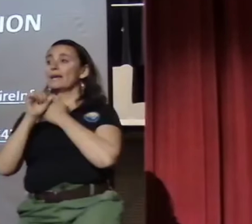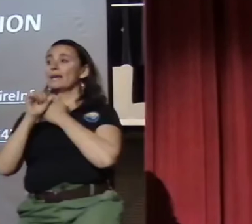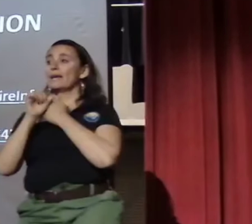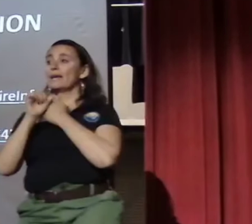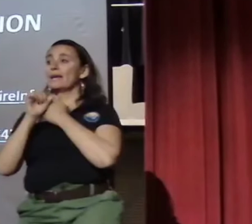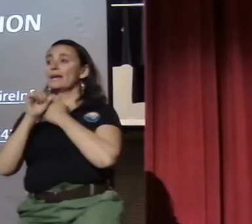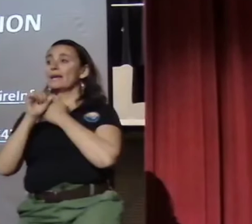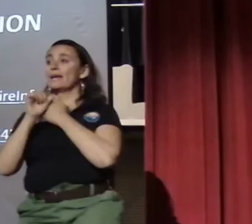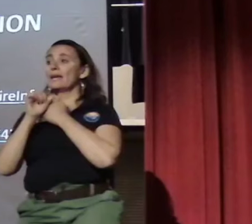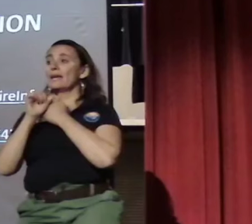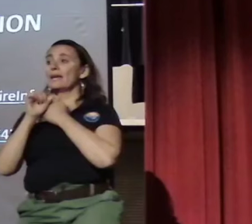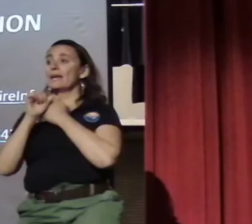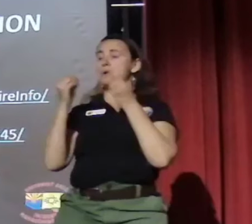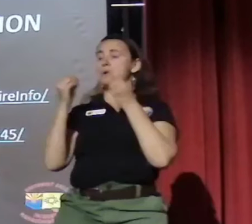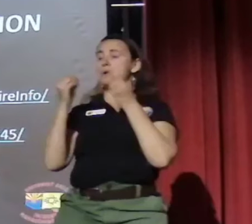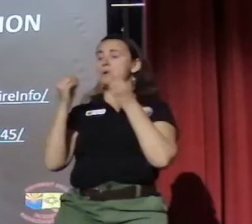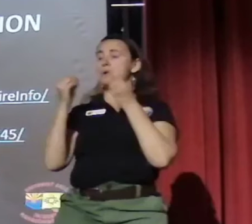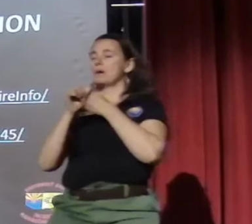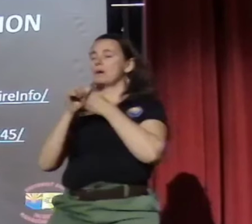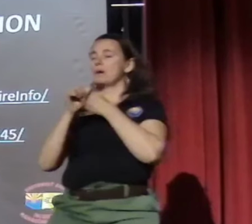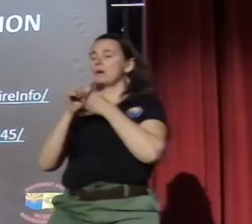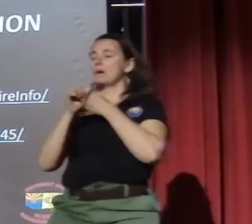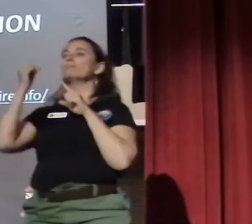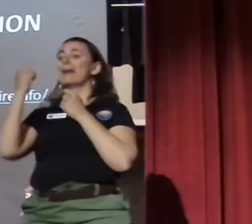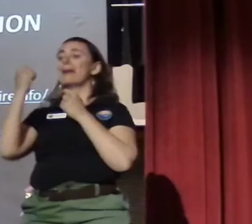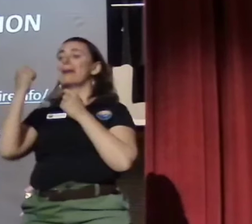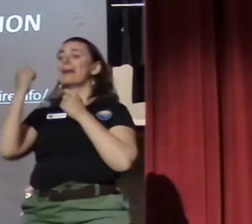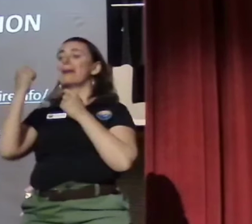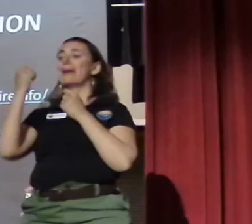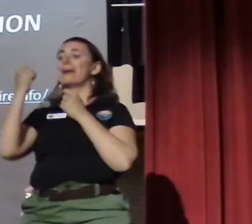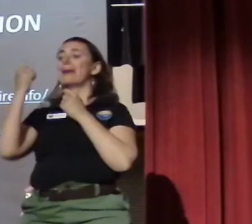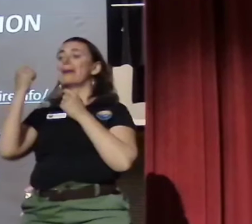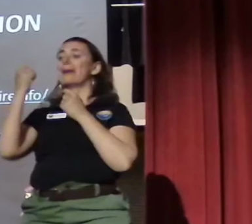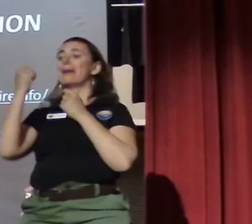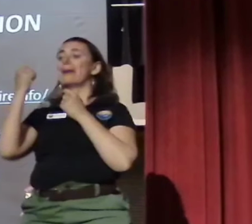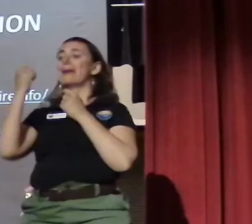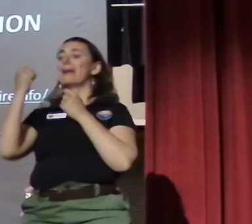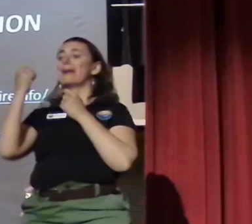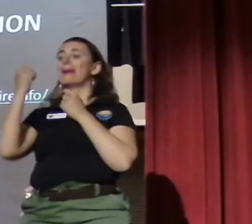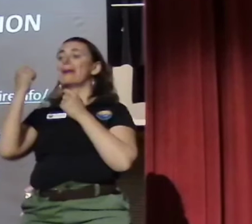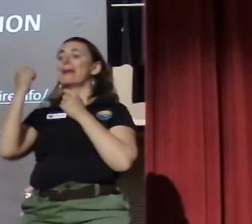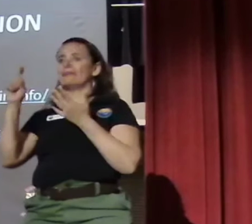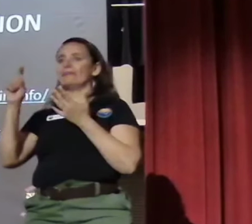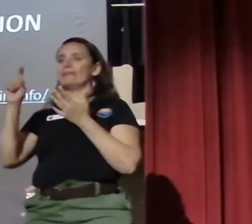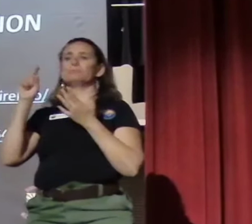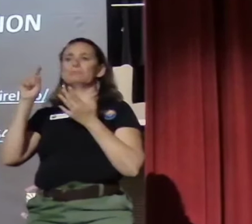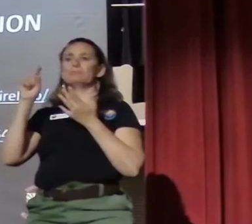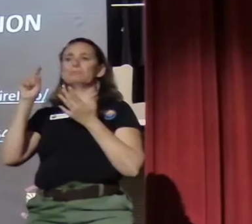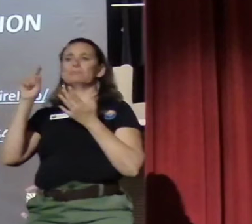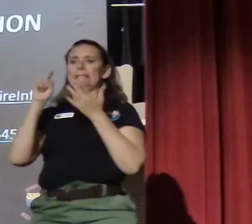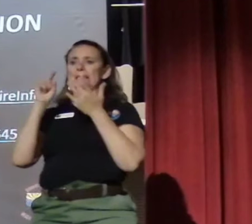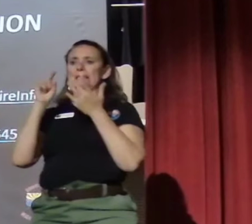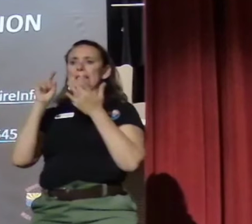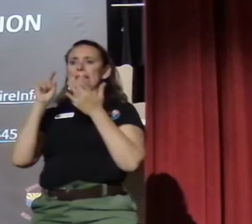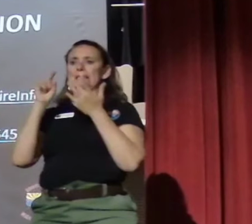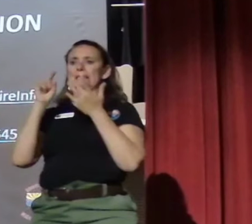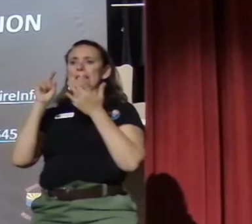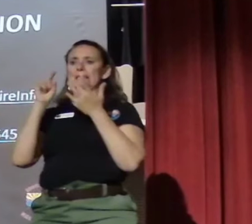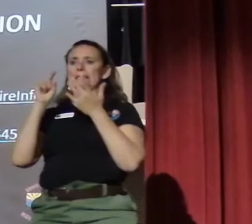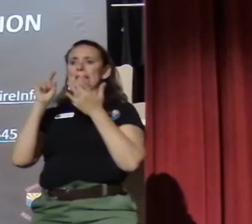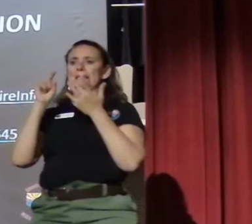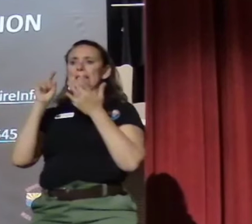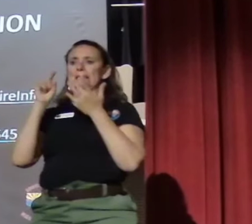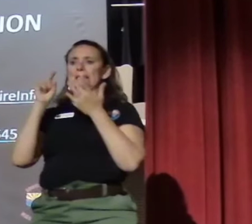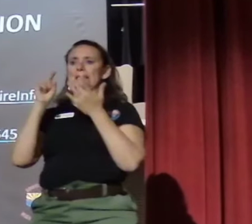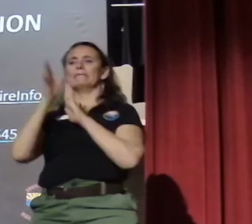threat, but there is fire out there that has to be mitigated so that there's not a future threat. And the work that